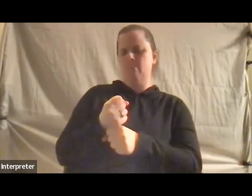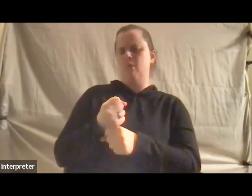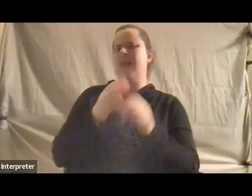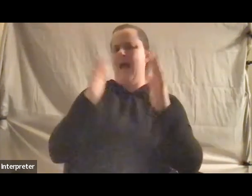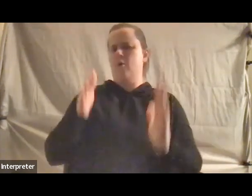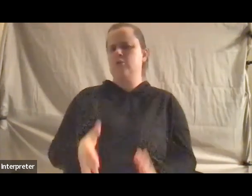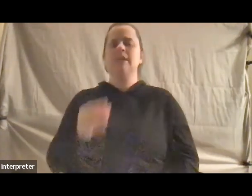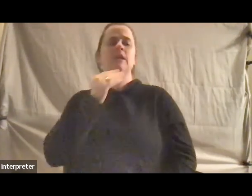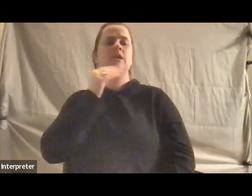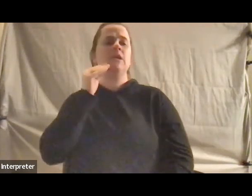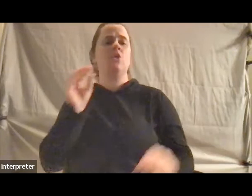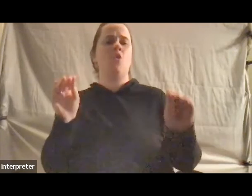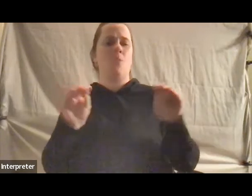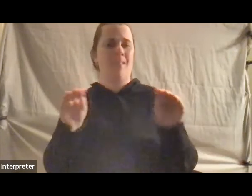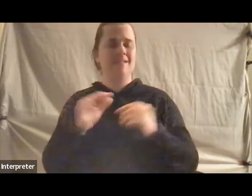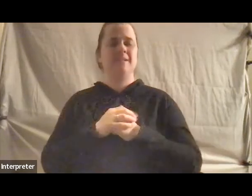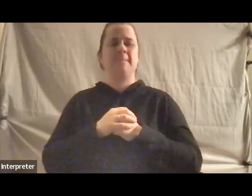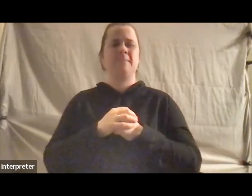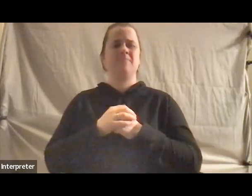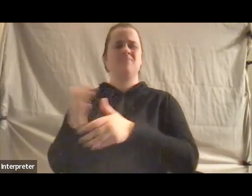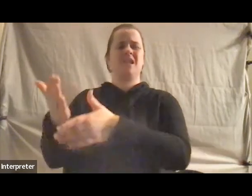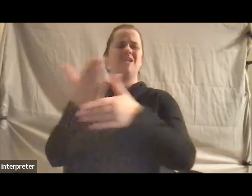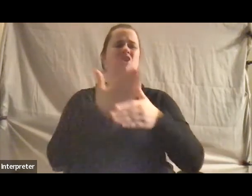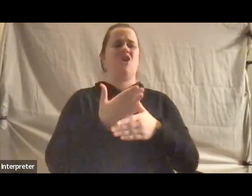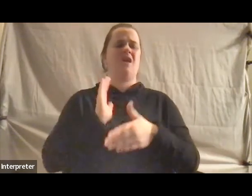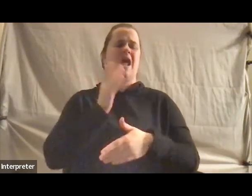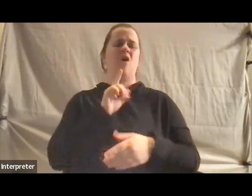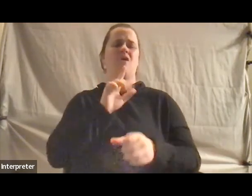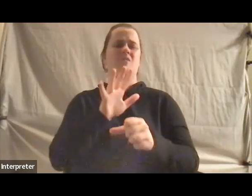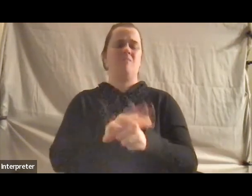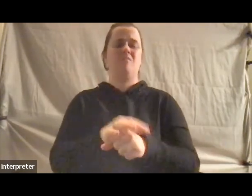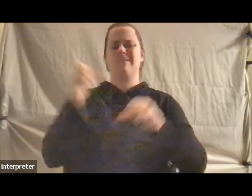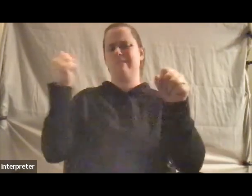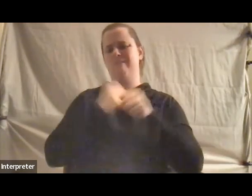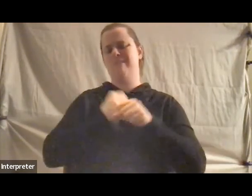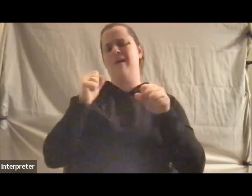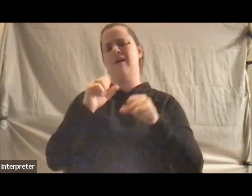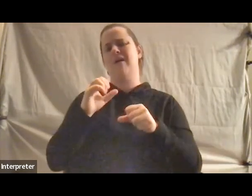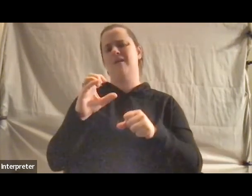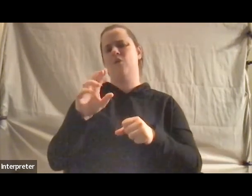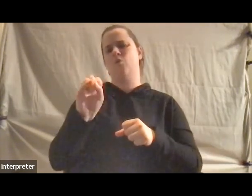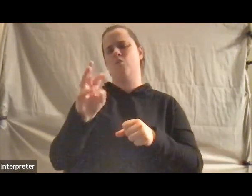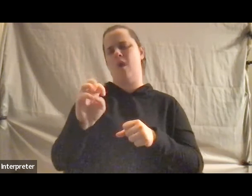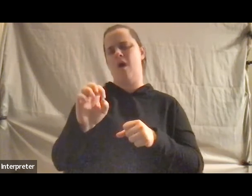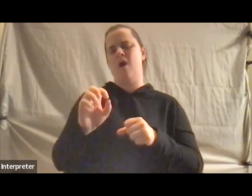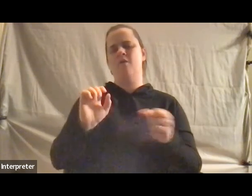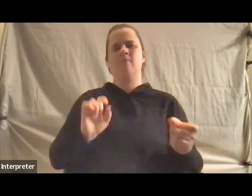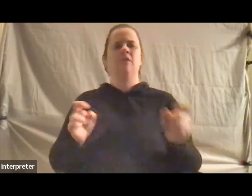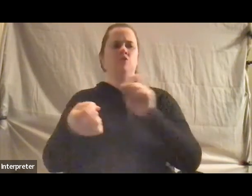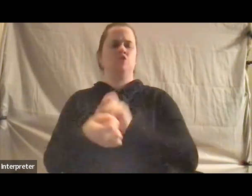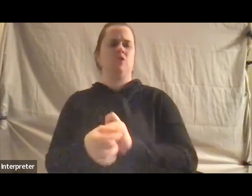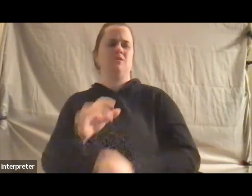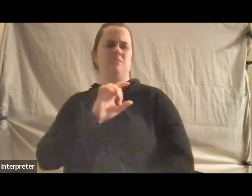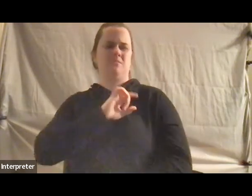our commitment to improve our ability to fight crime while transforming policing. I spoke